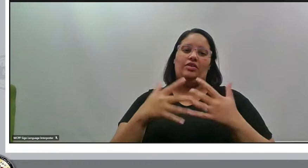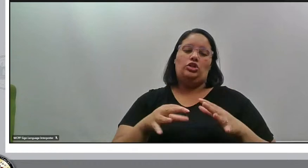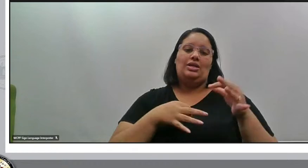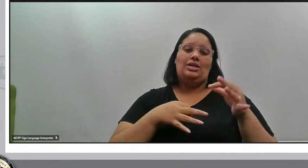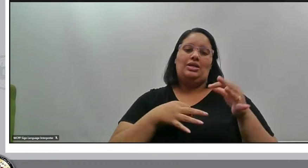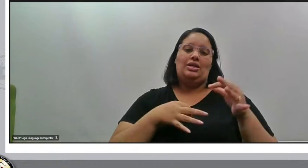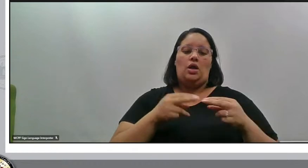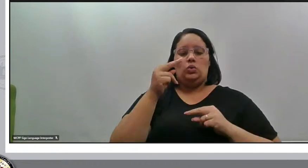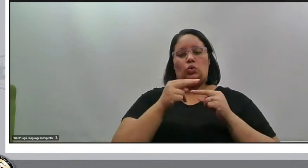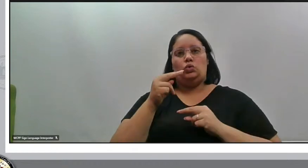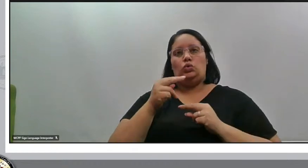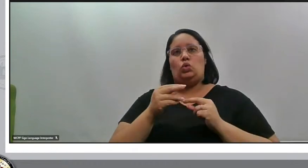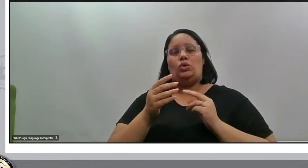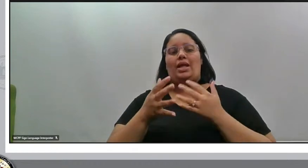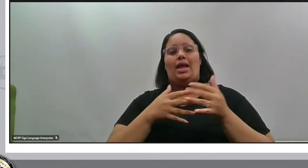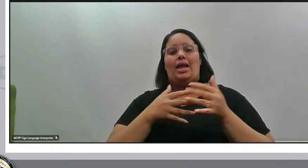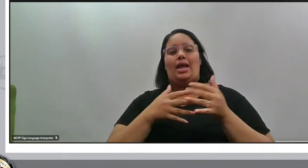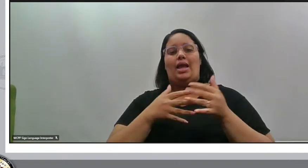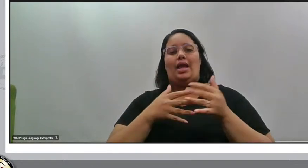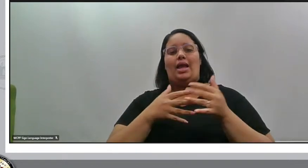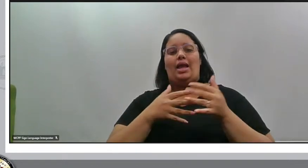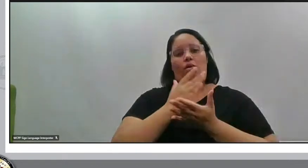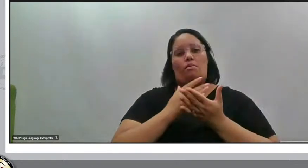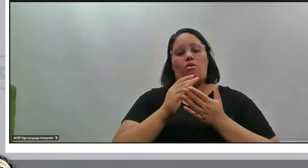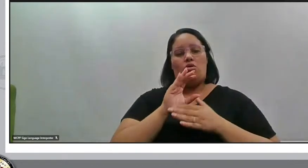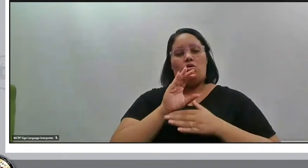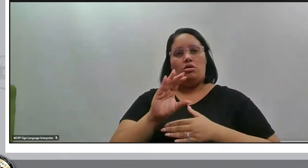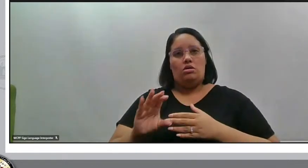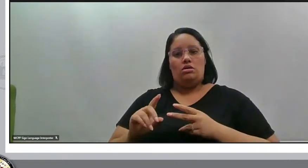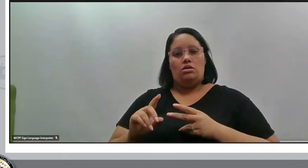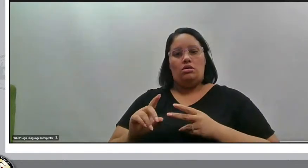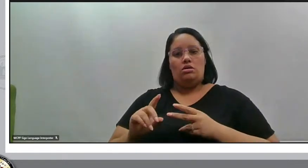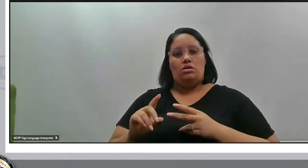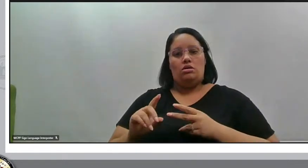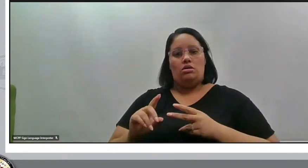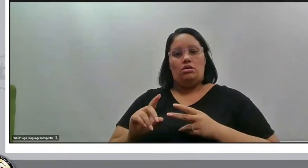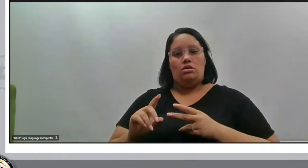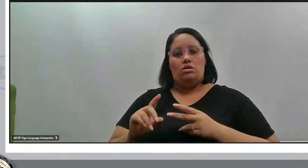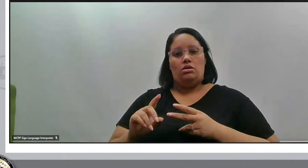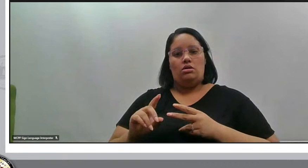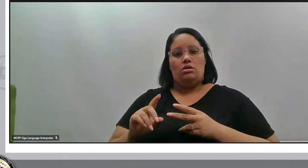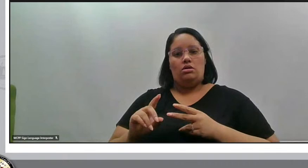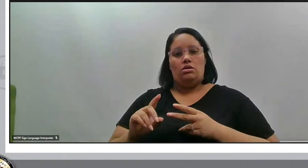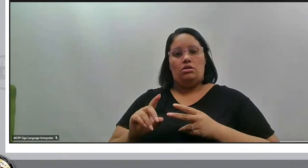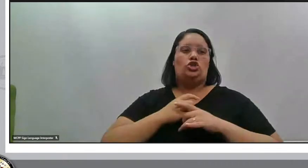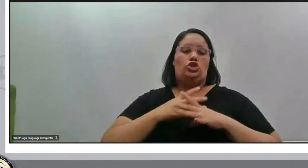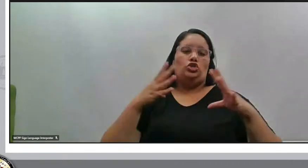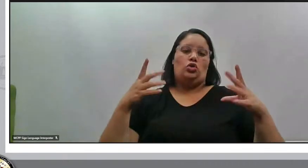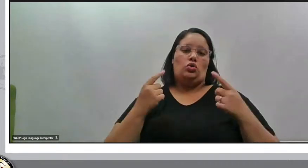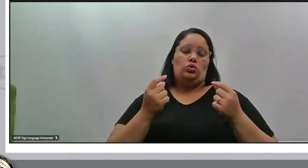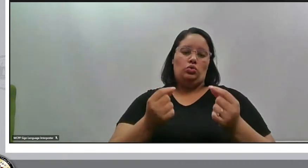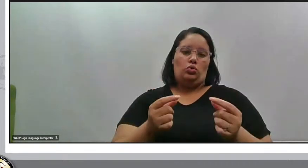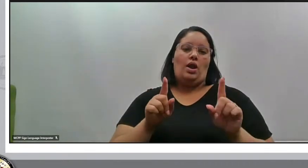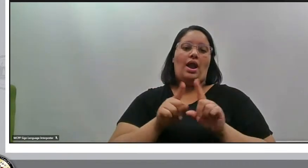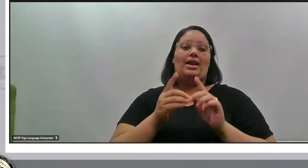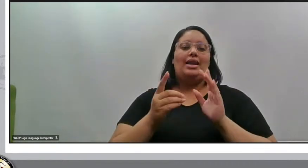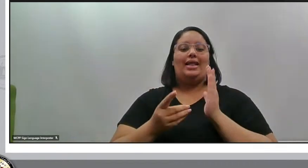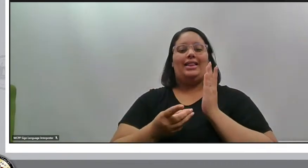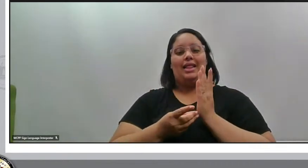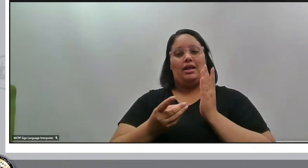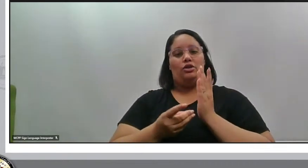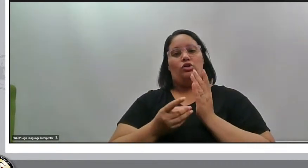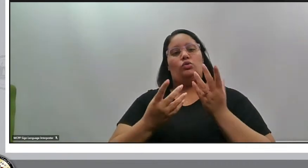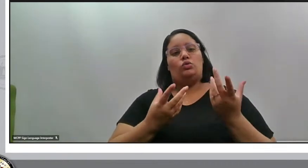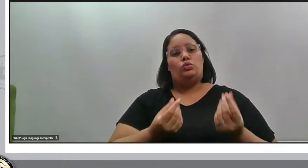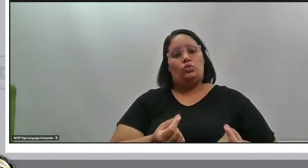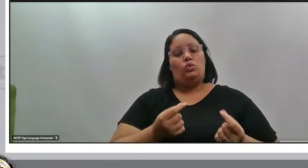some of the digital aspects and projects that are already underway. And I think digitalization is one of